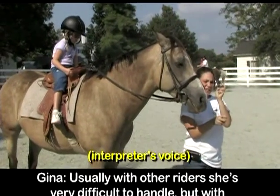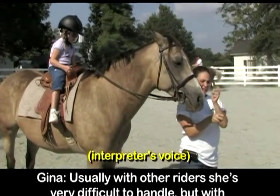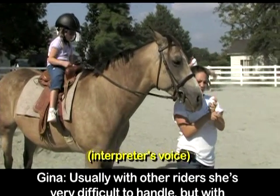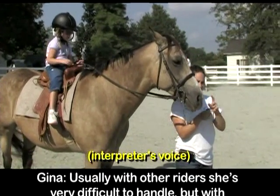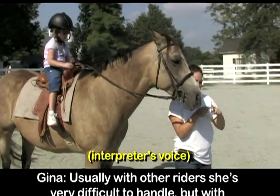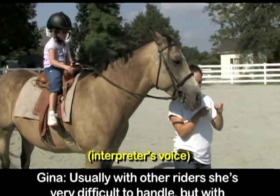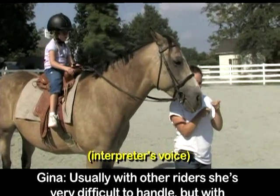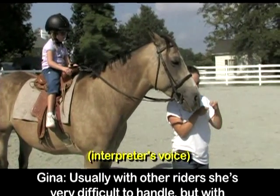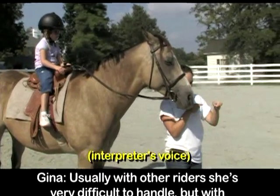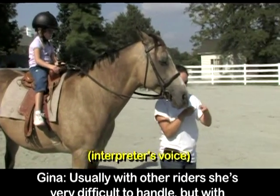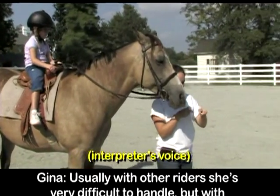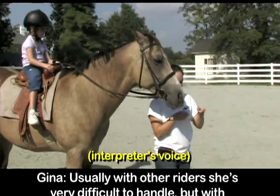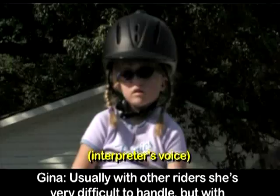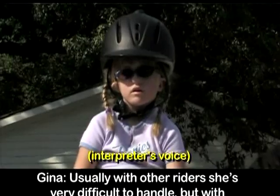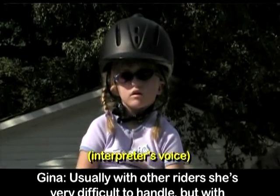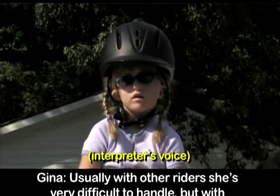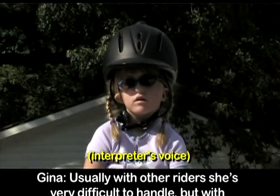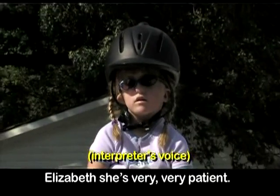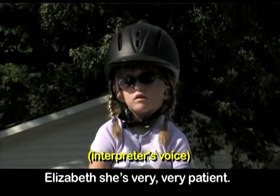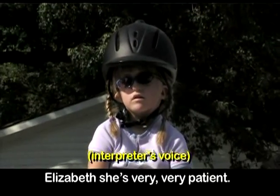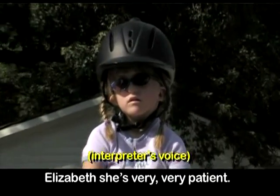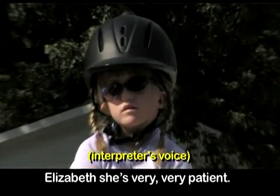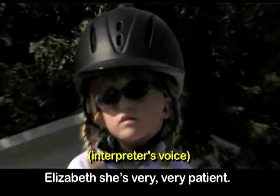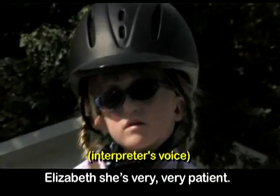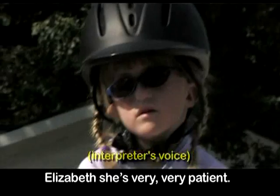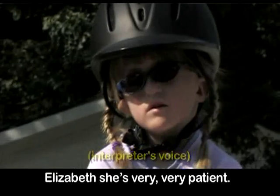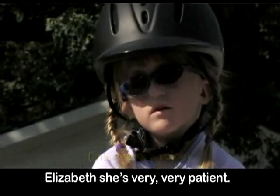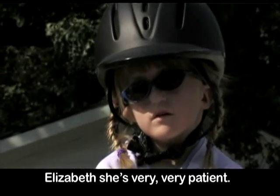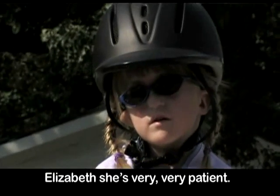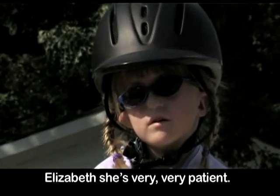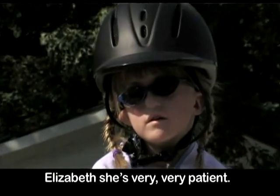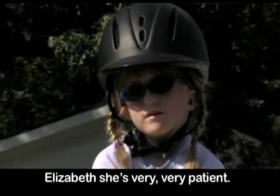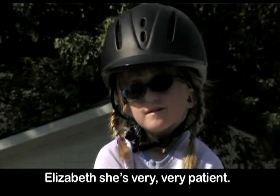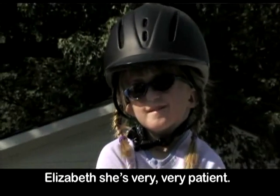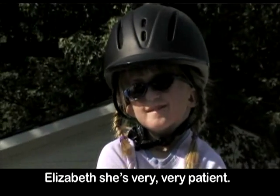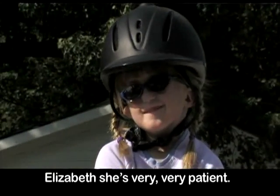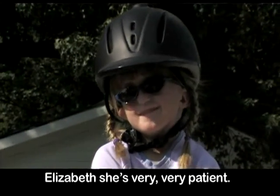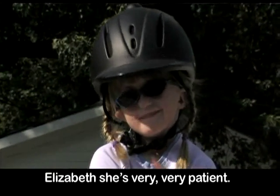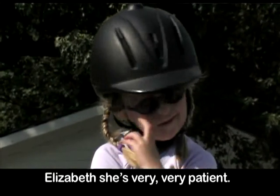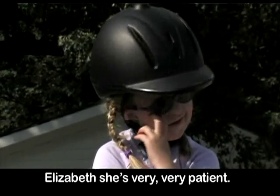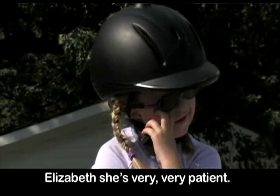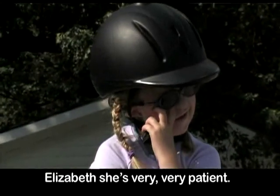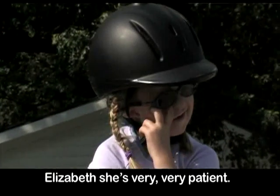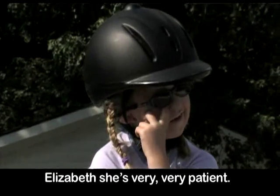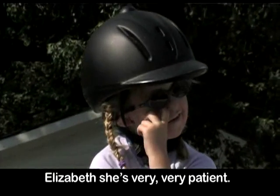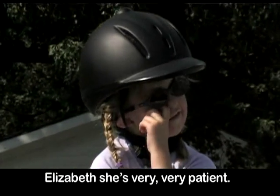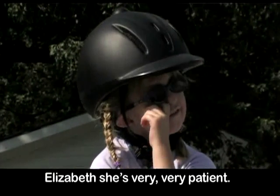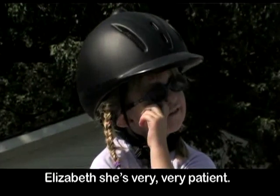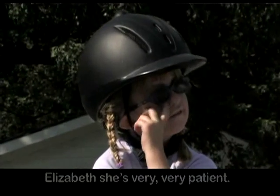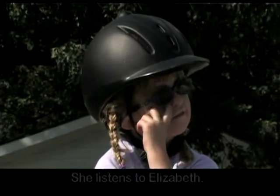very difficult to handle. But with Elizabeth, she's very, very patient. She listens to